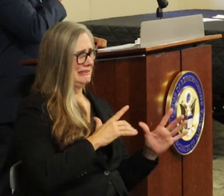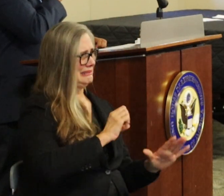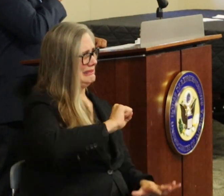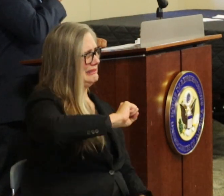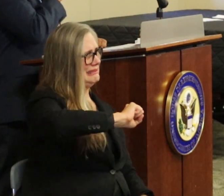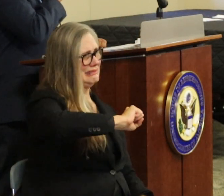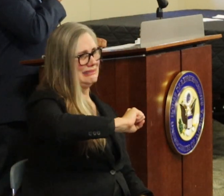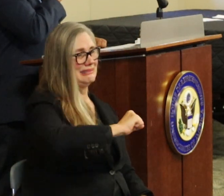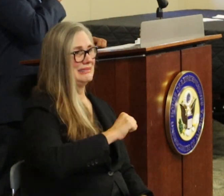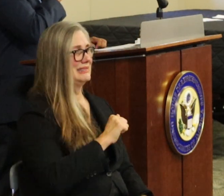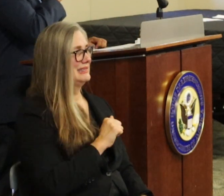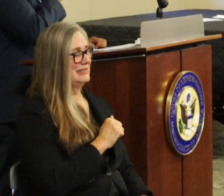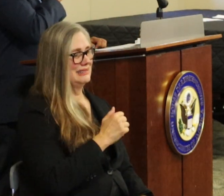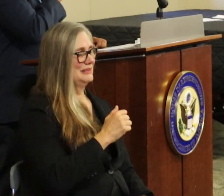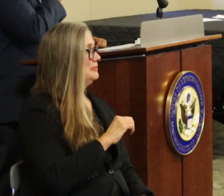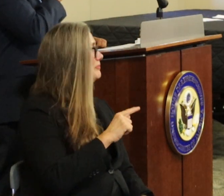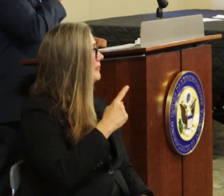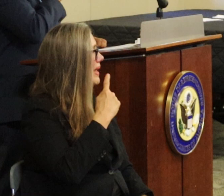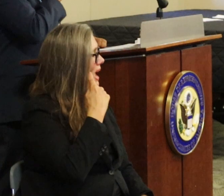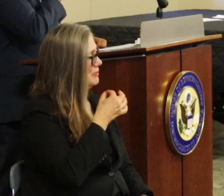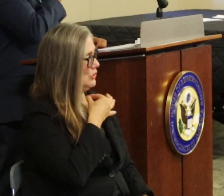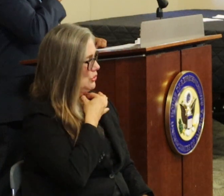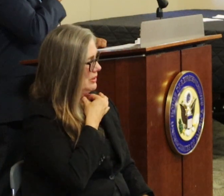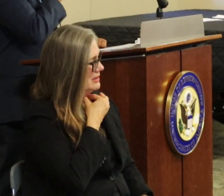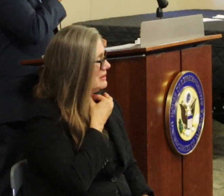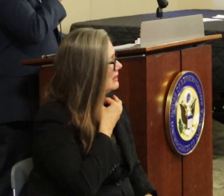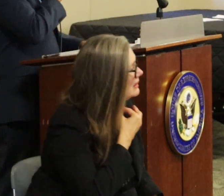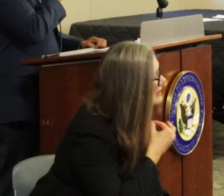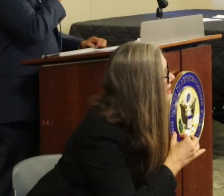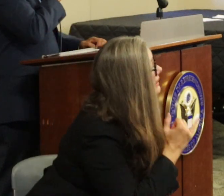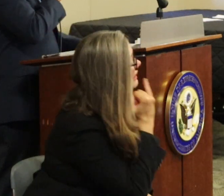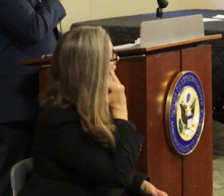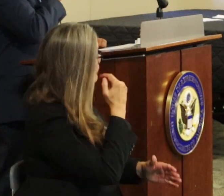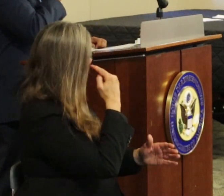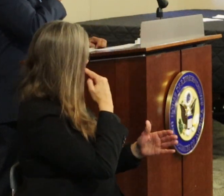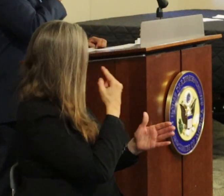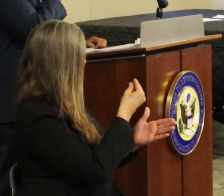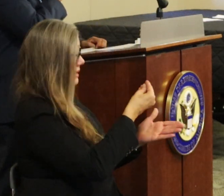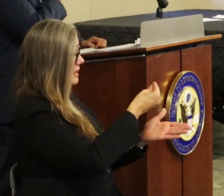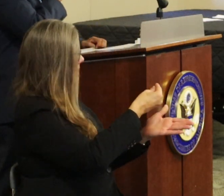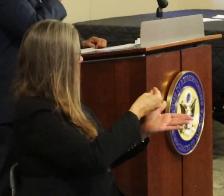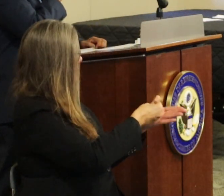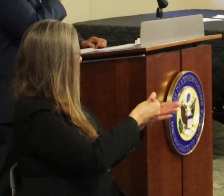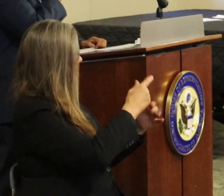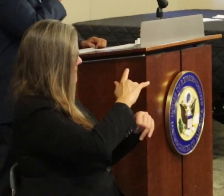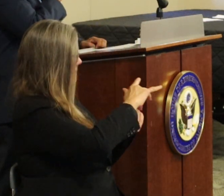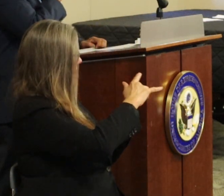I am curious about whether or not if there's funding available for